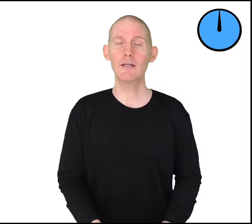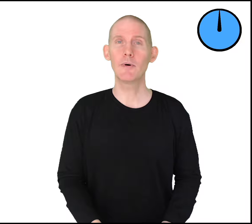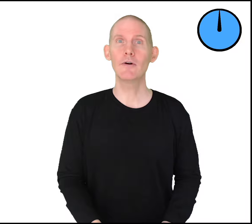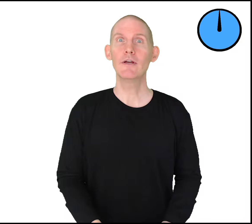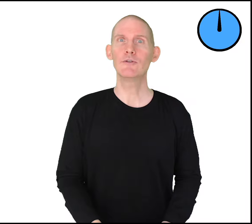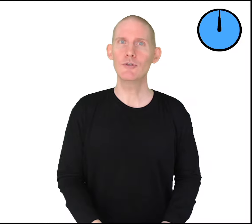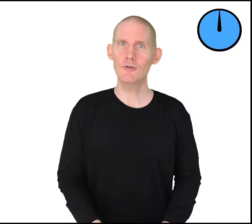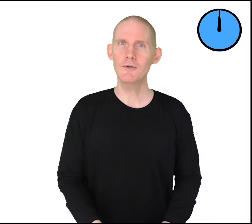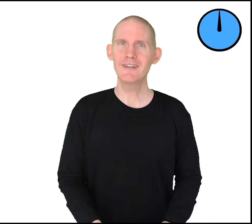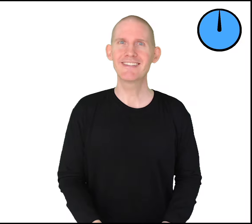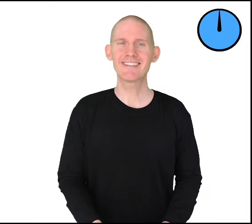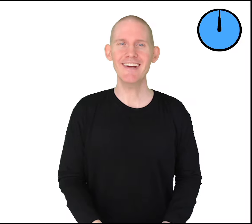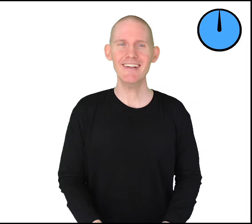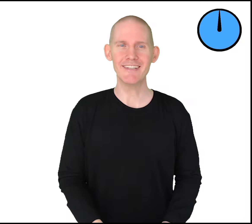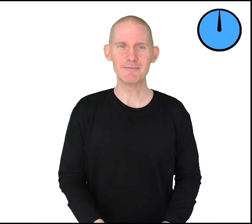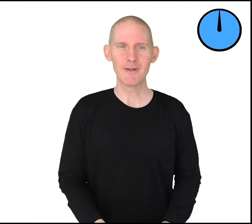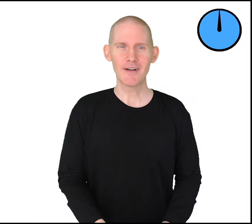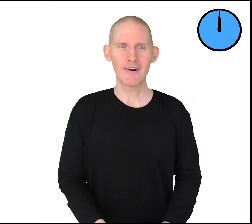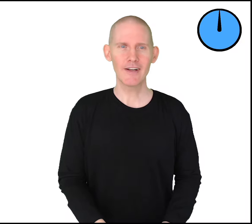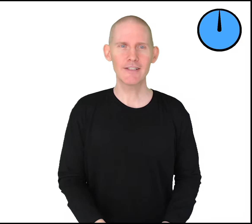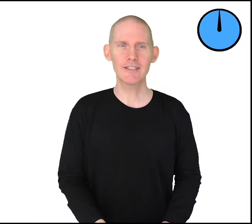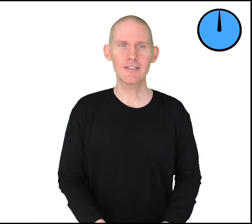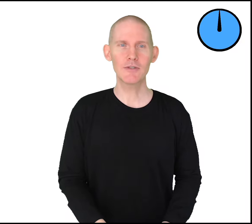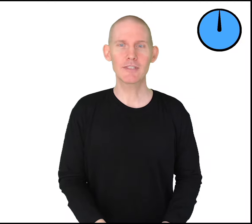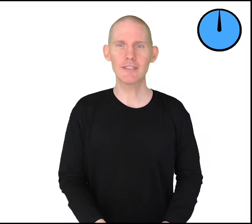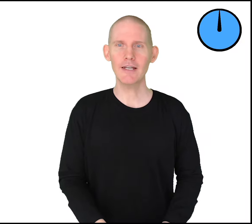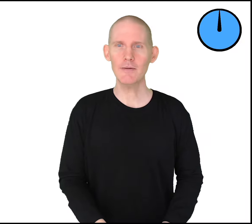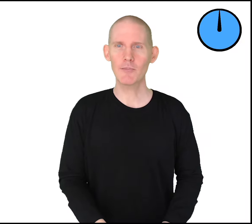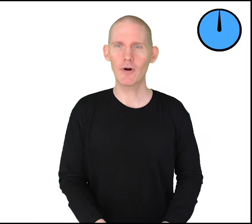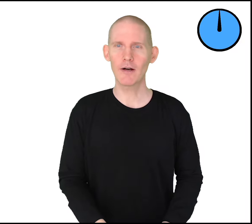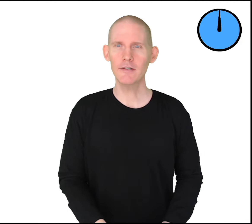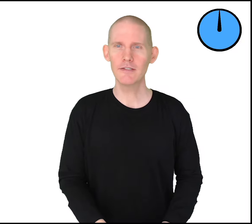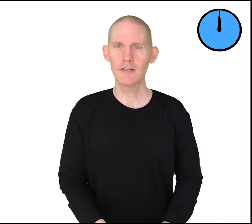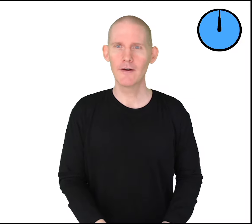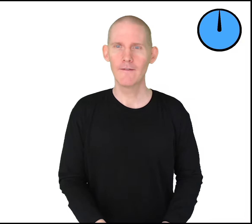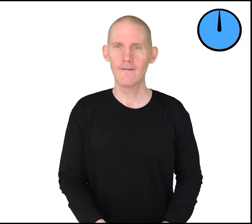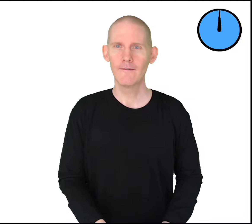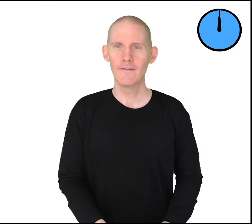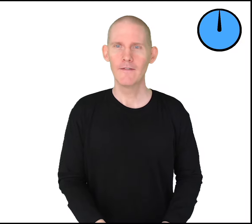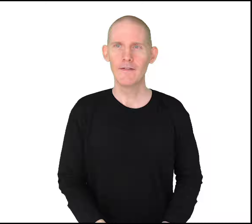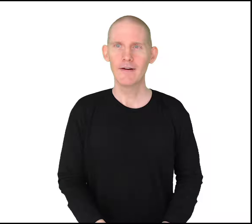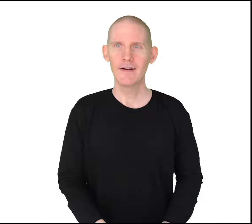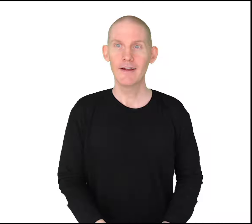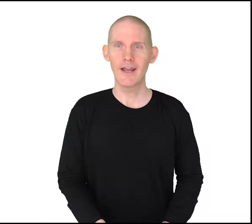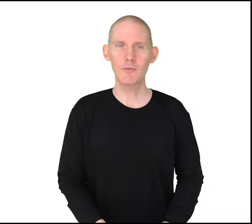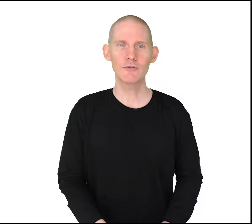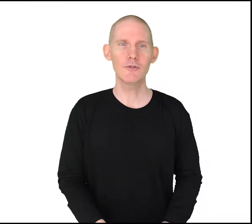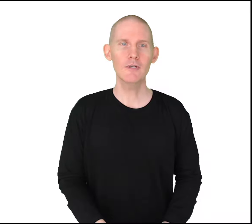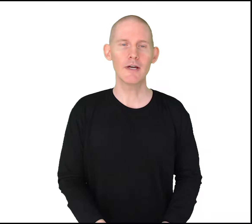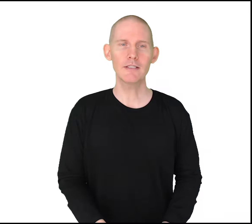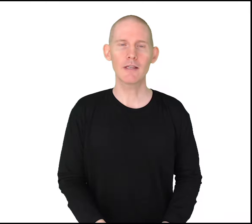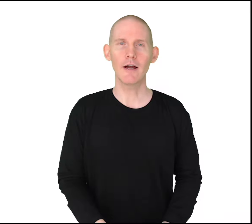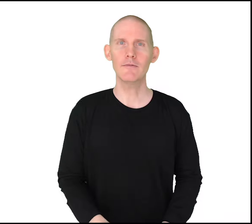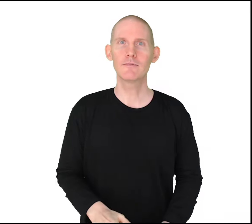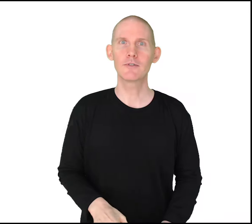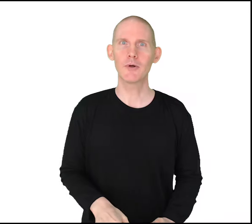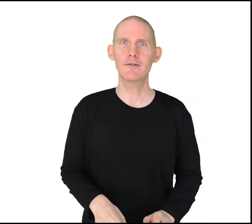about you signing. All right, let's get to the second part, and we'll do a nice live quick